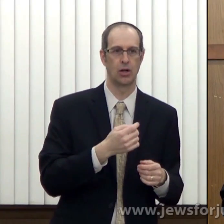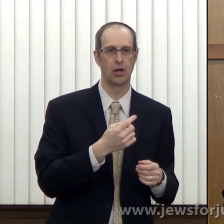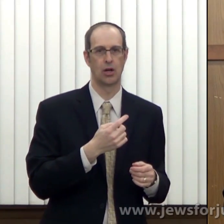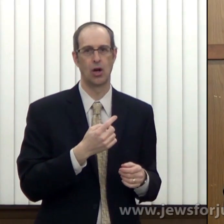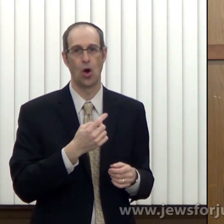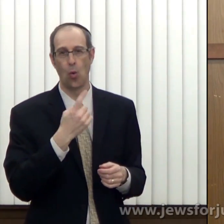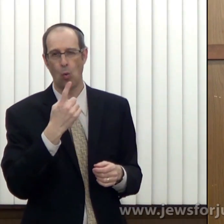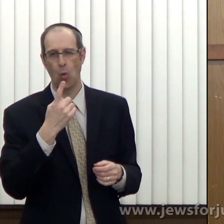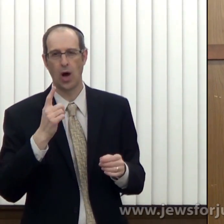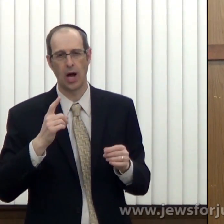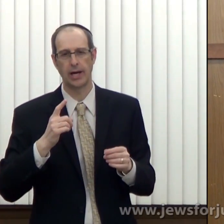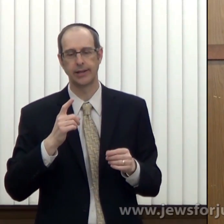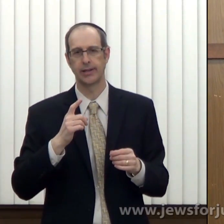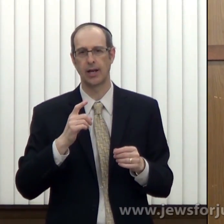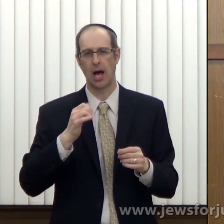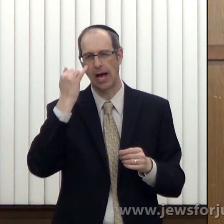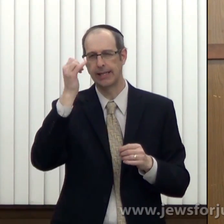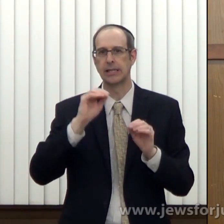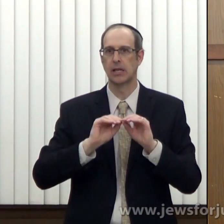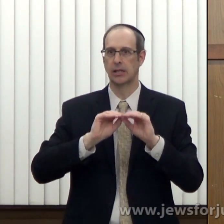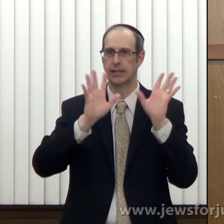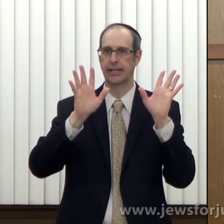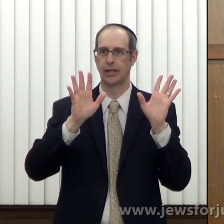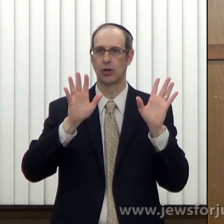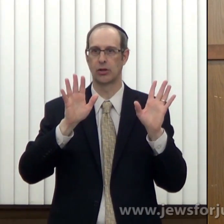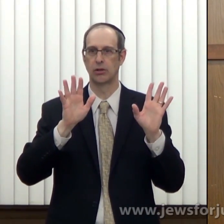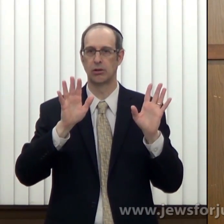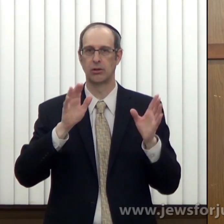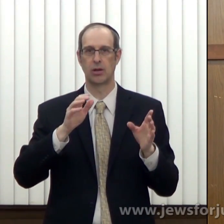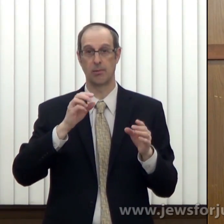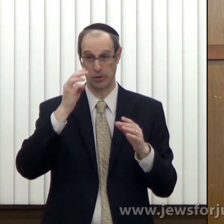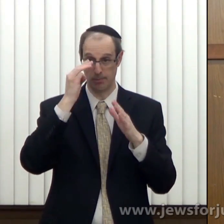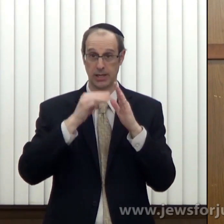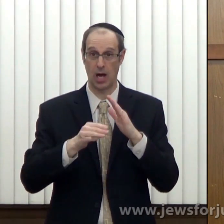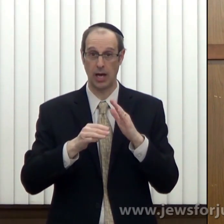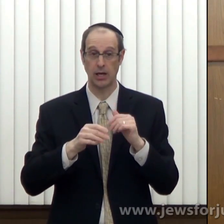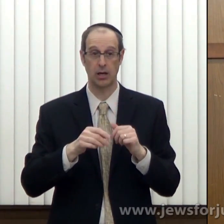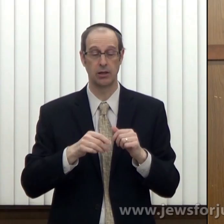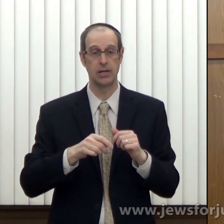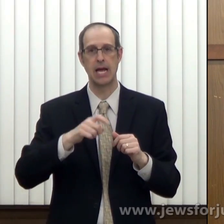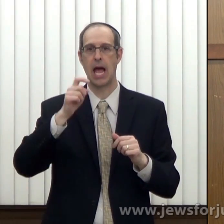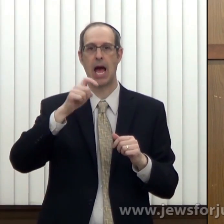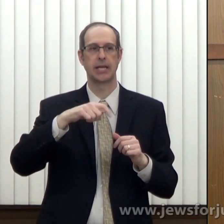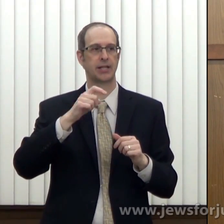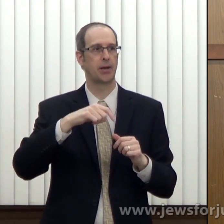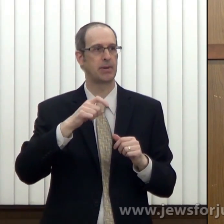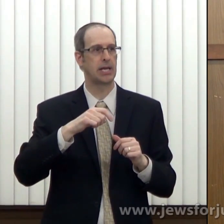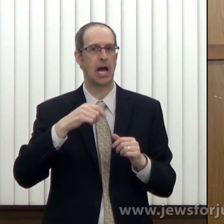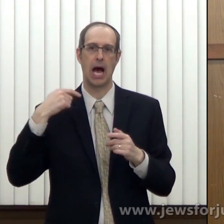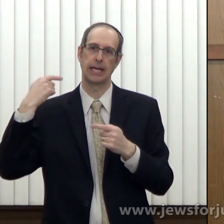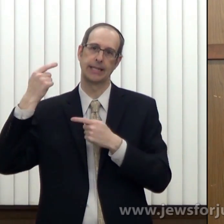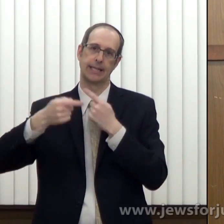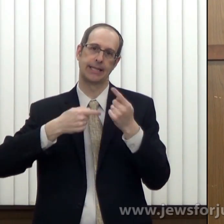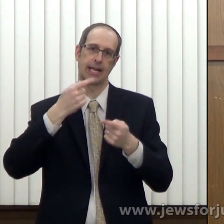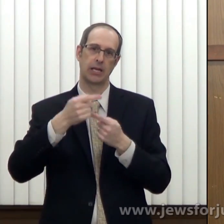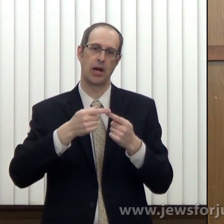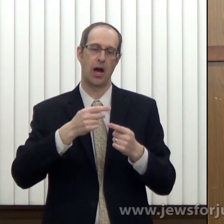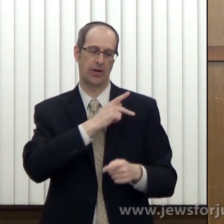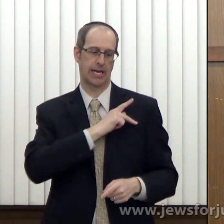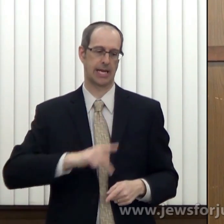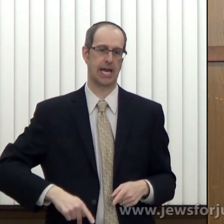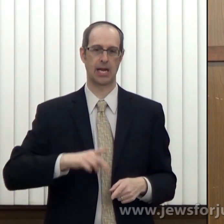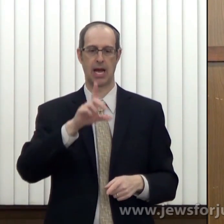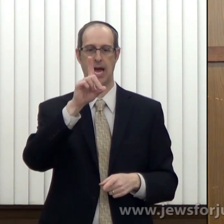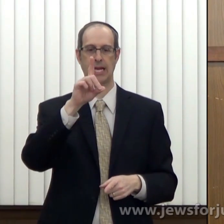the clearest about the Messiah is that the Messiah has to be a descendant of King